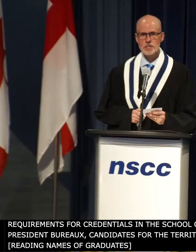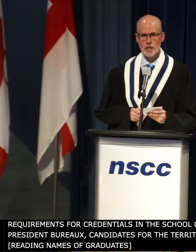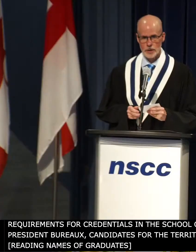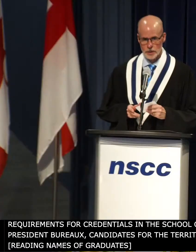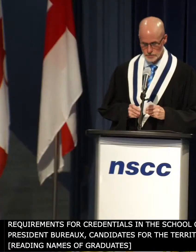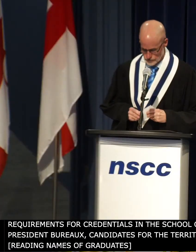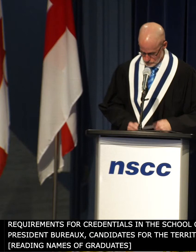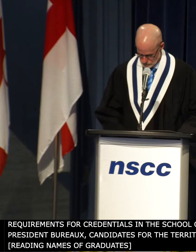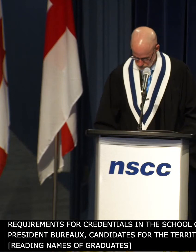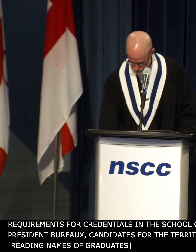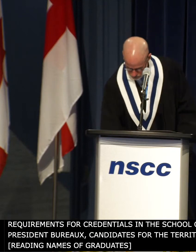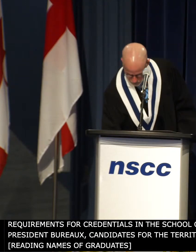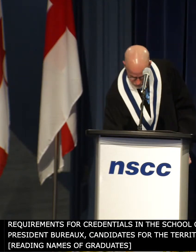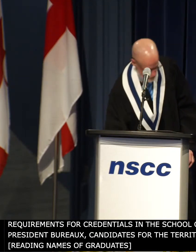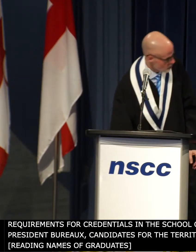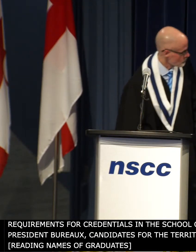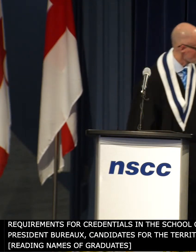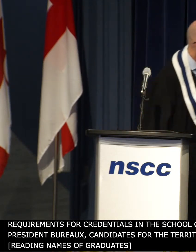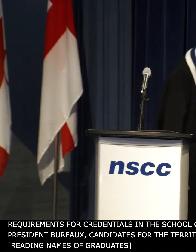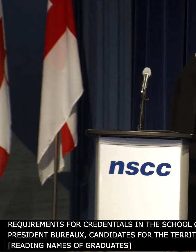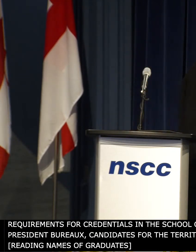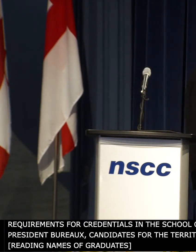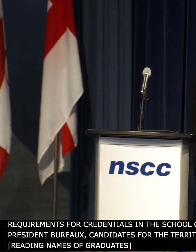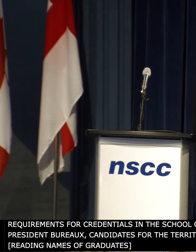Cassandra Scudder.